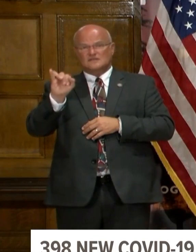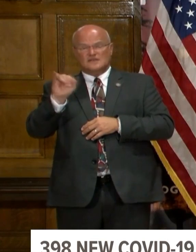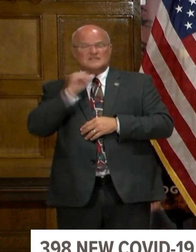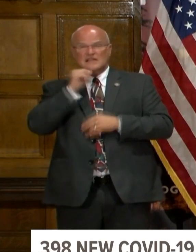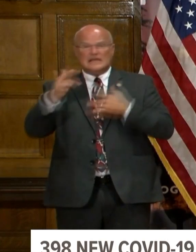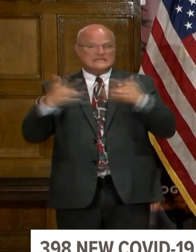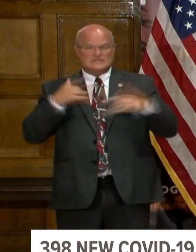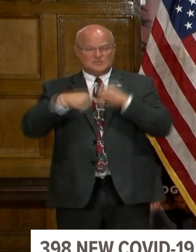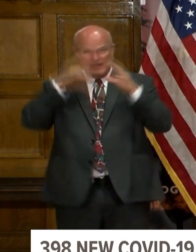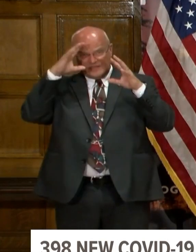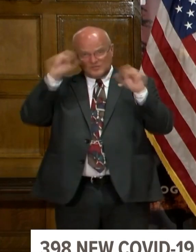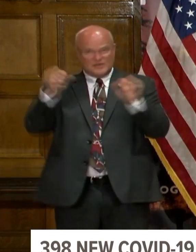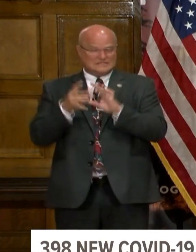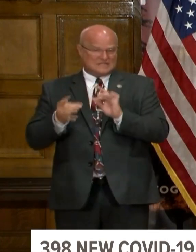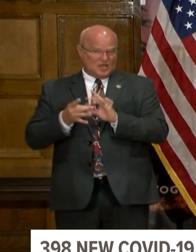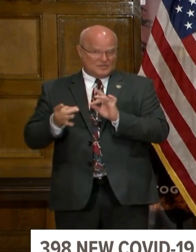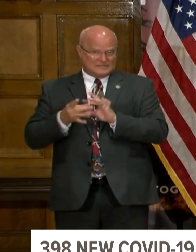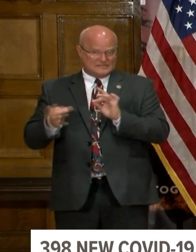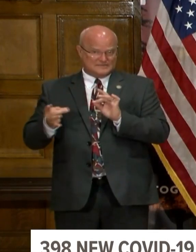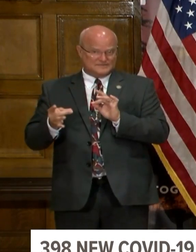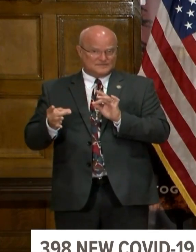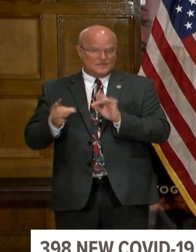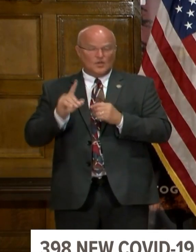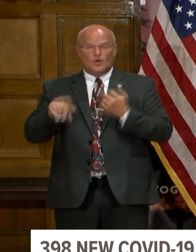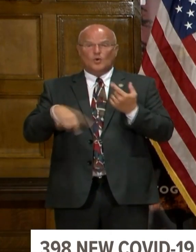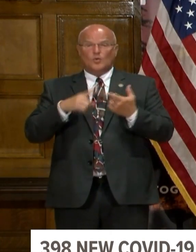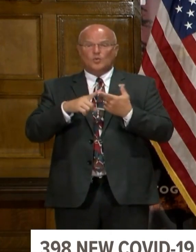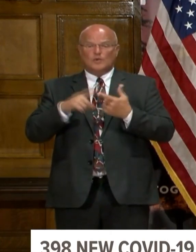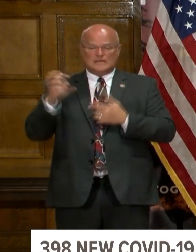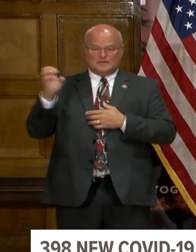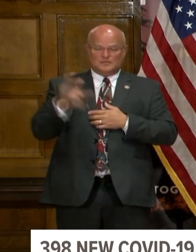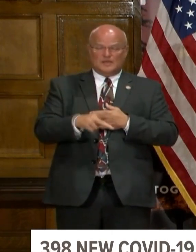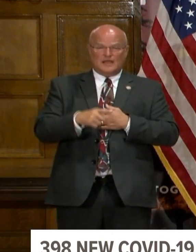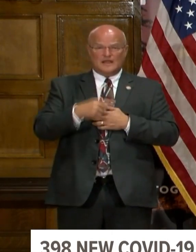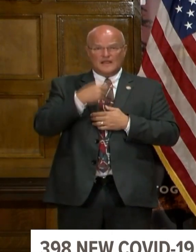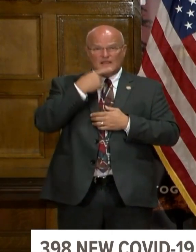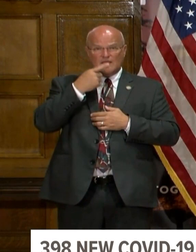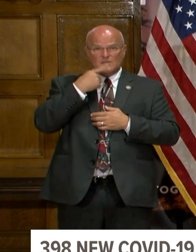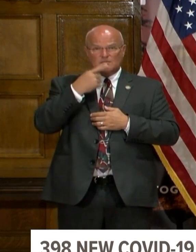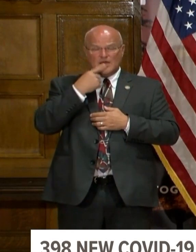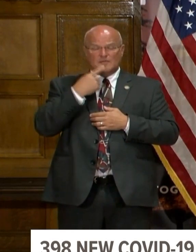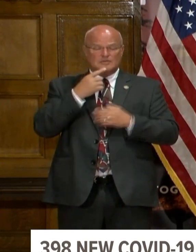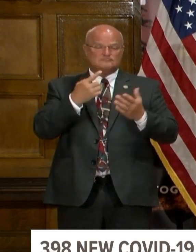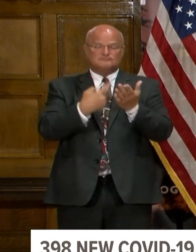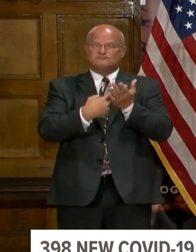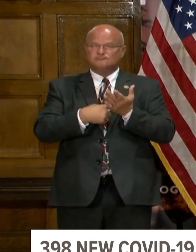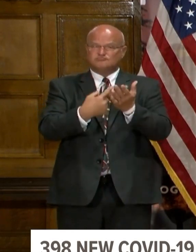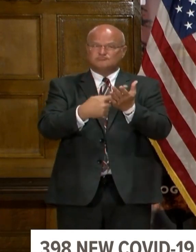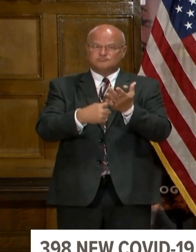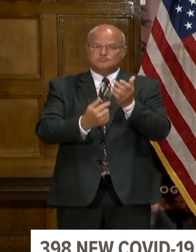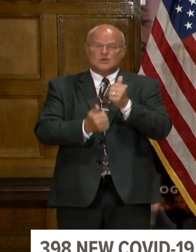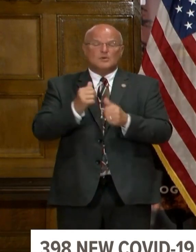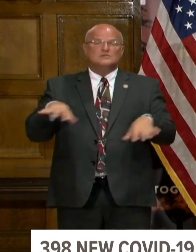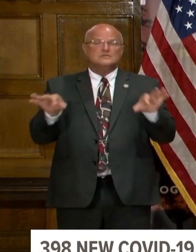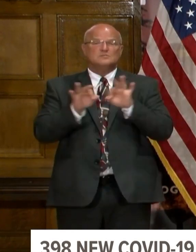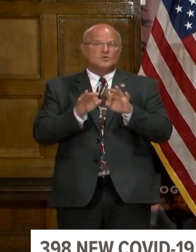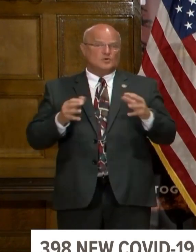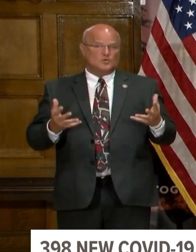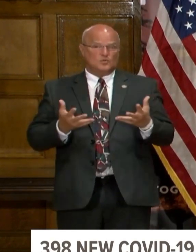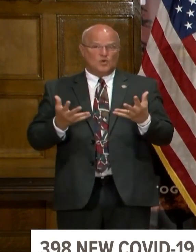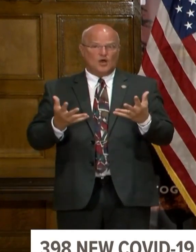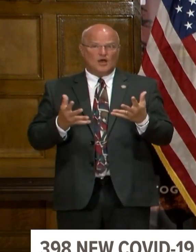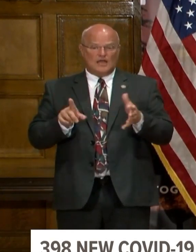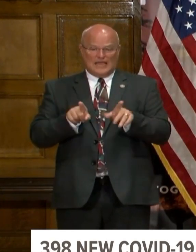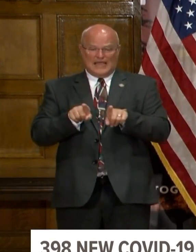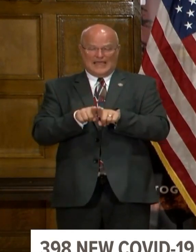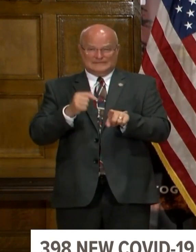concerned about the president's comment. Whenever it comes to the public dialogue and information, the most important thing is,